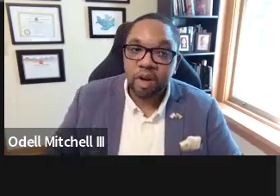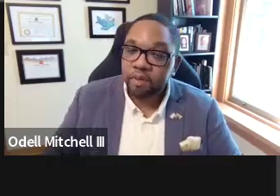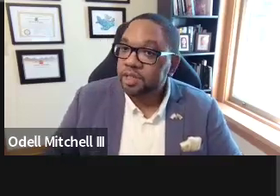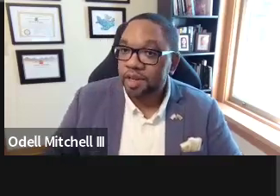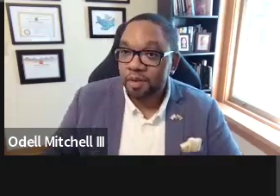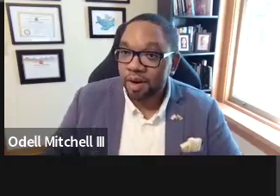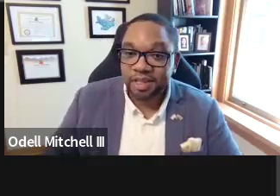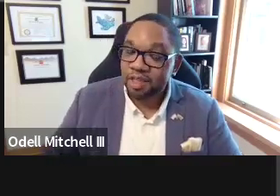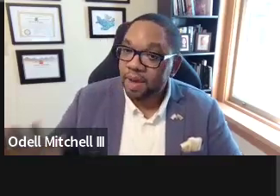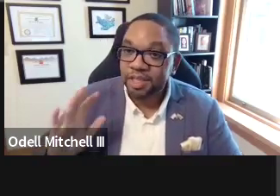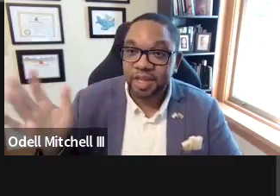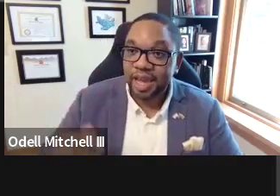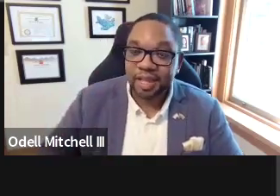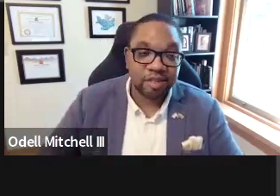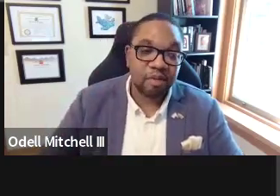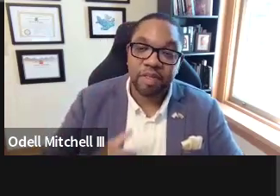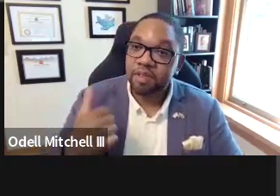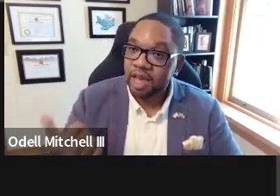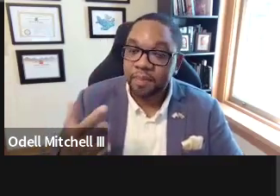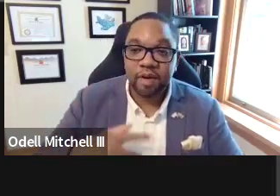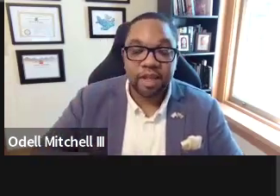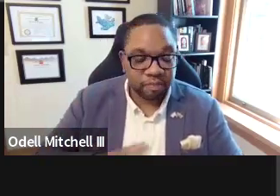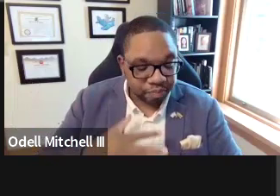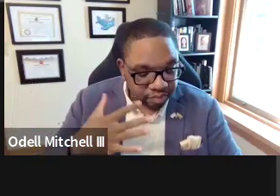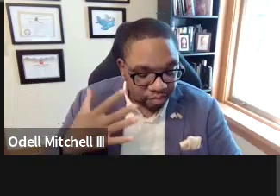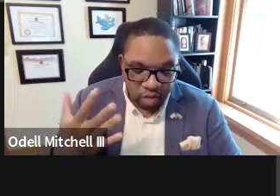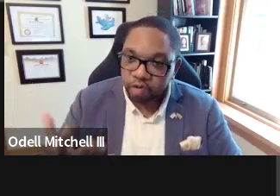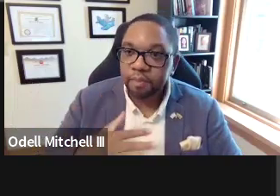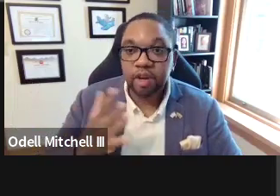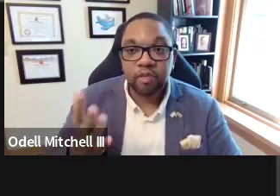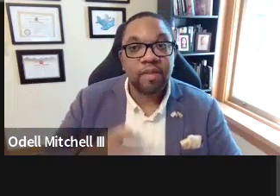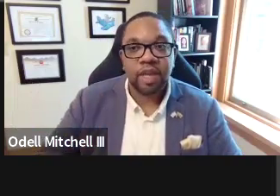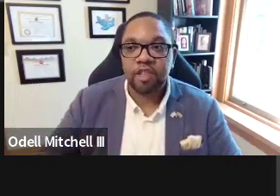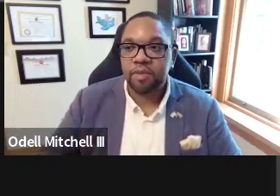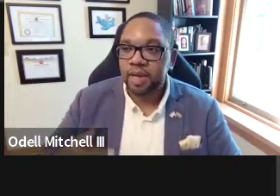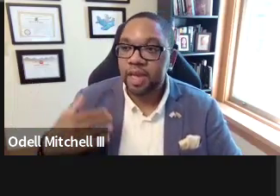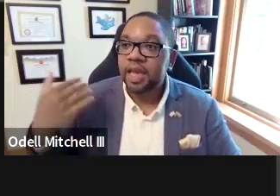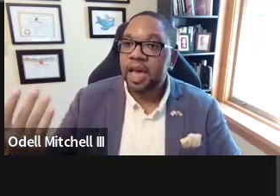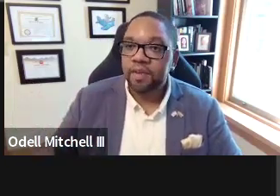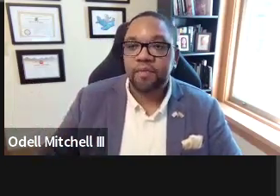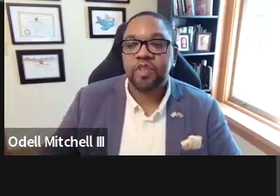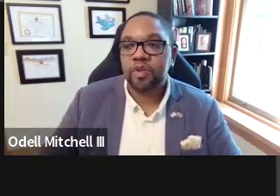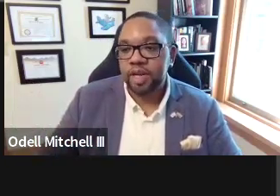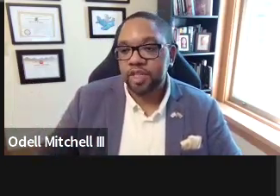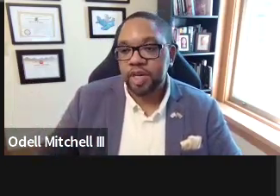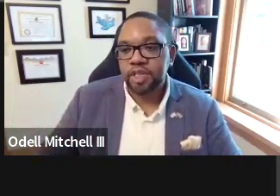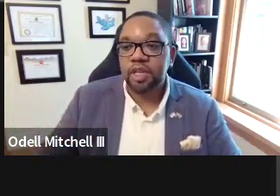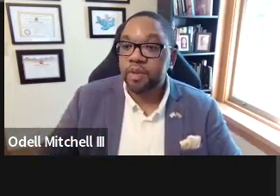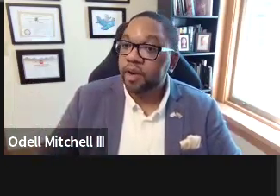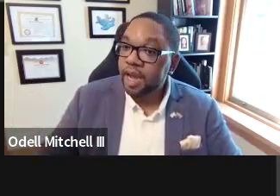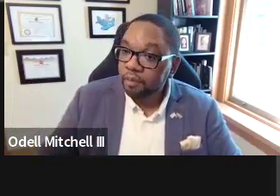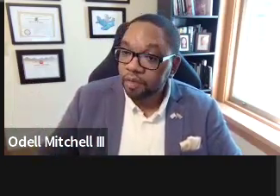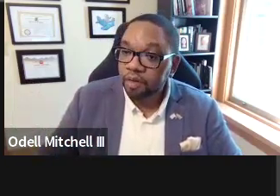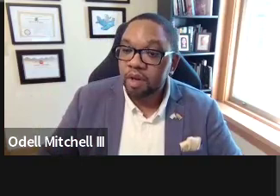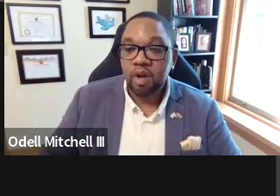Second, you want to register your works as best you can. So whether it's copyrights or trademarks, whatever the case may be, having official registration can